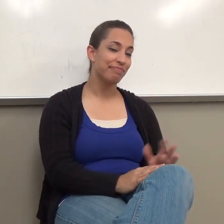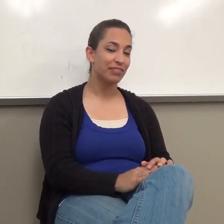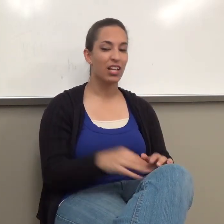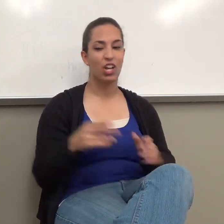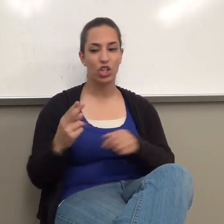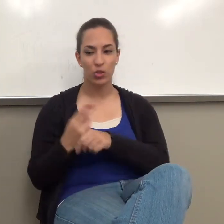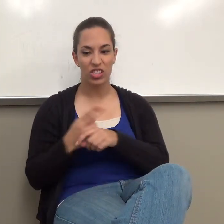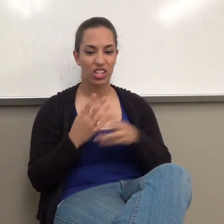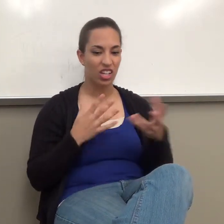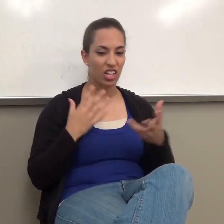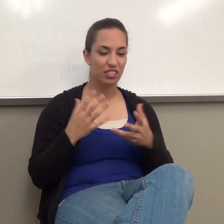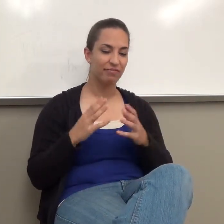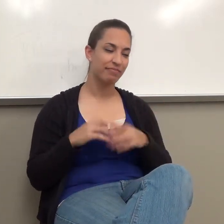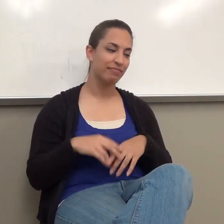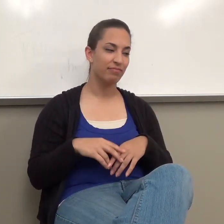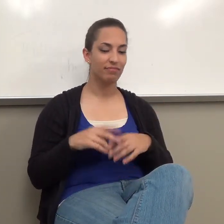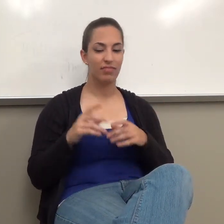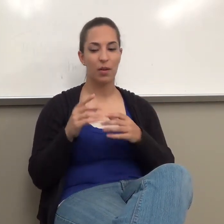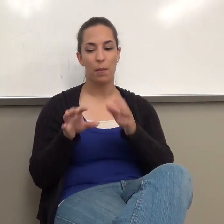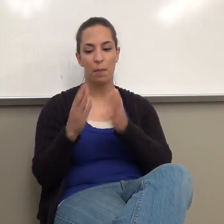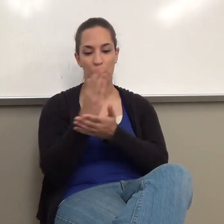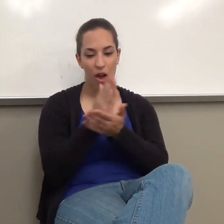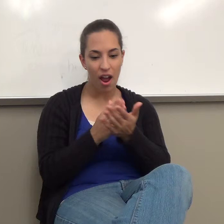up here, in fact, I would put,